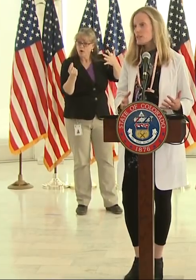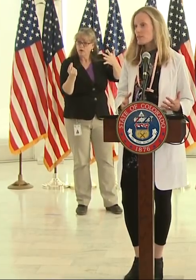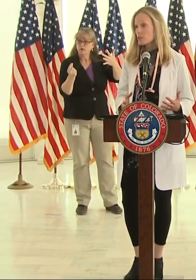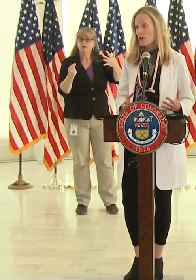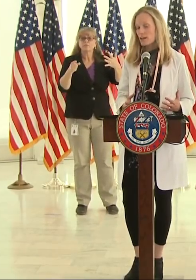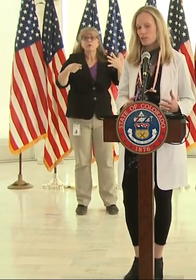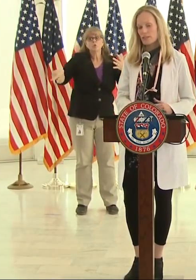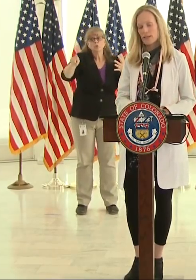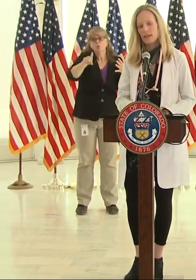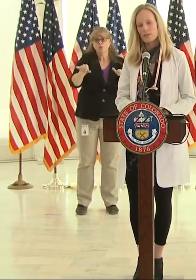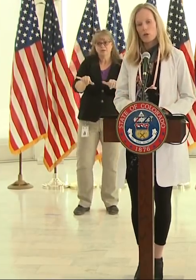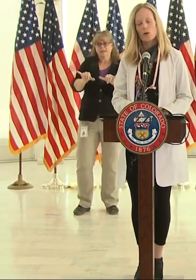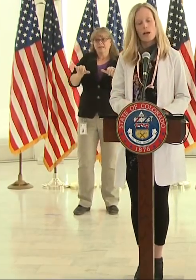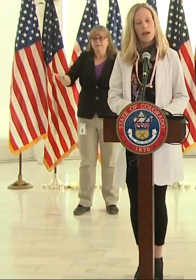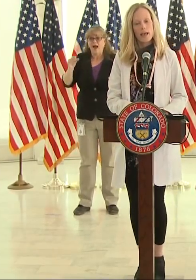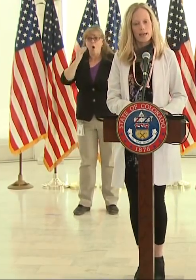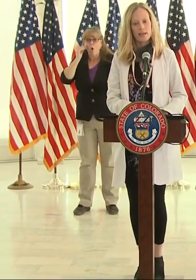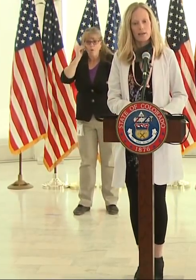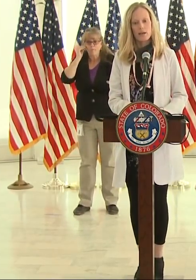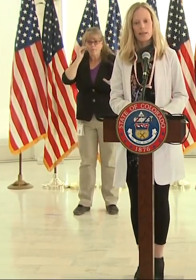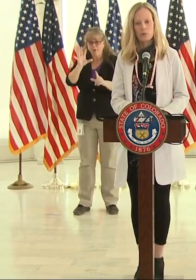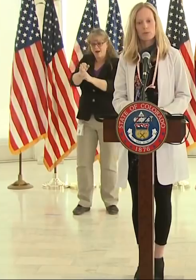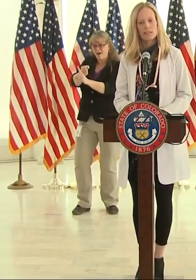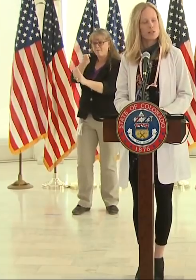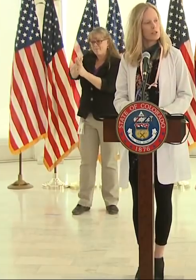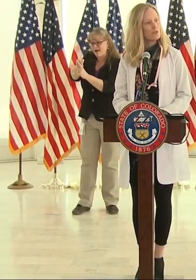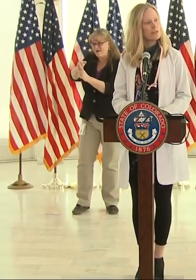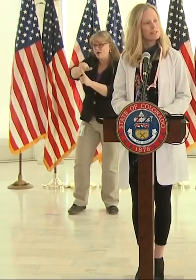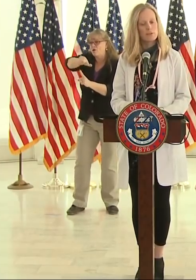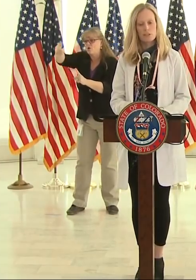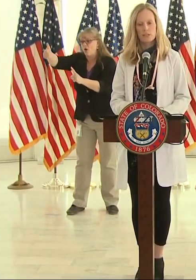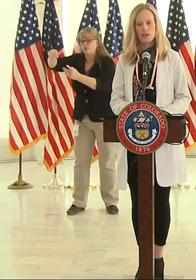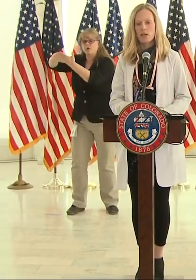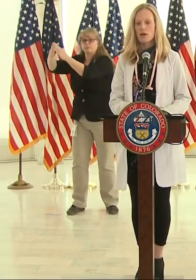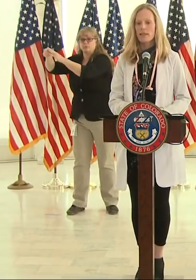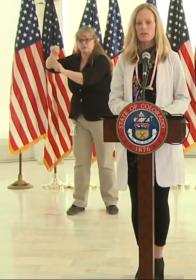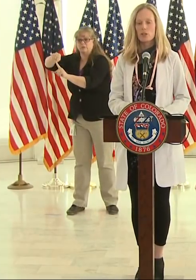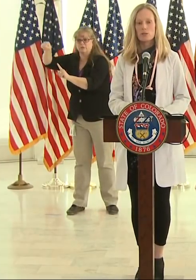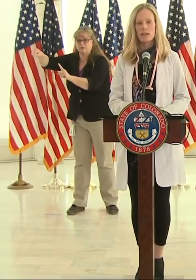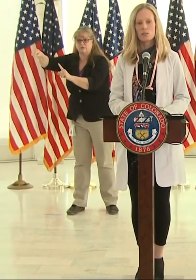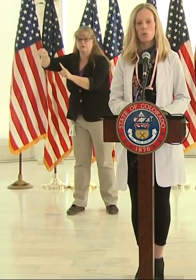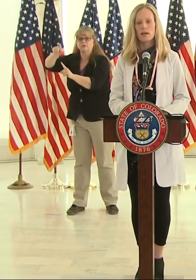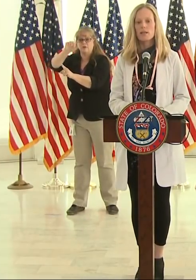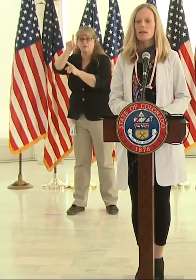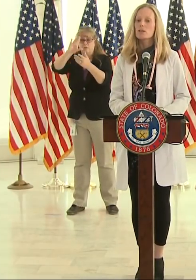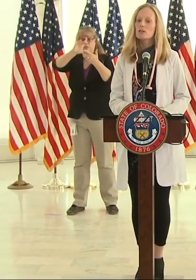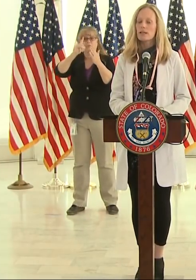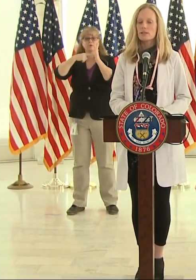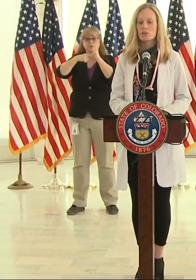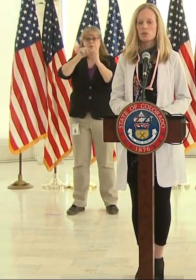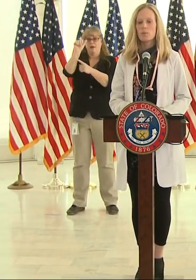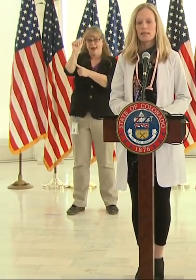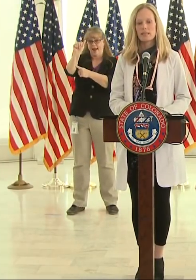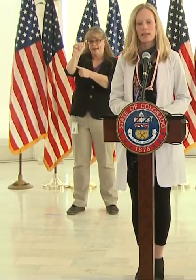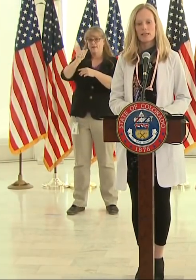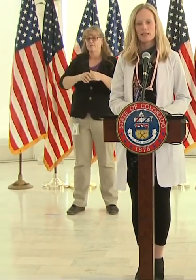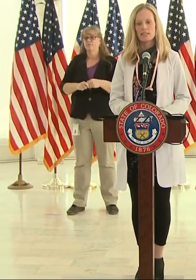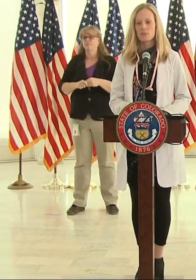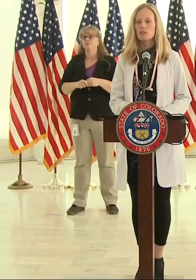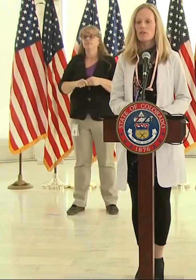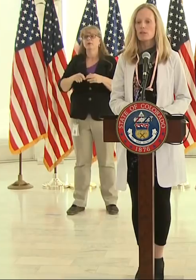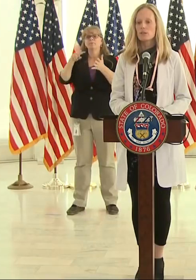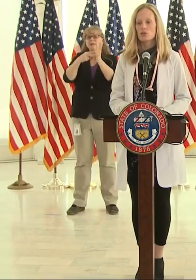to different strategies. And so that I'm going to present to you is the first scenario, and that shows us what it looks like to